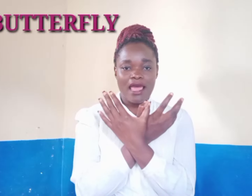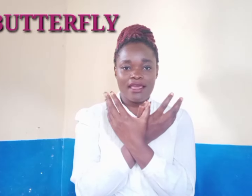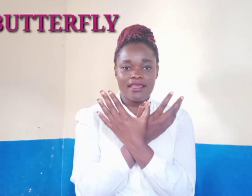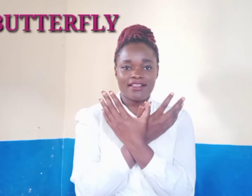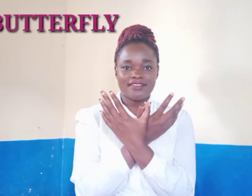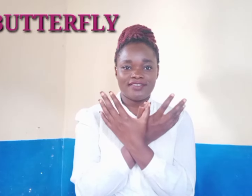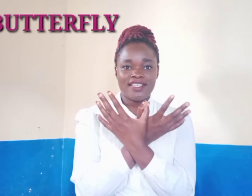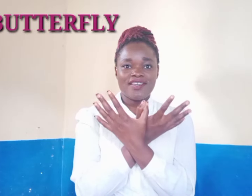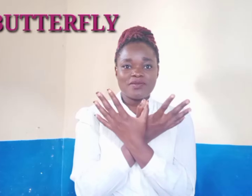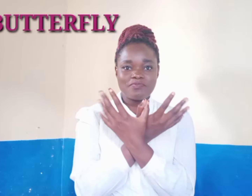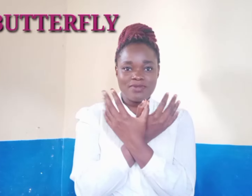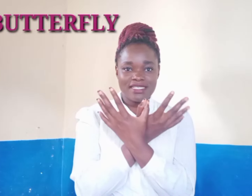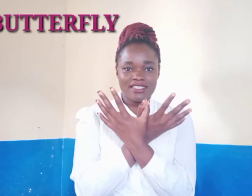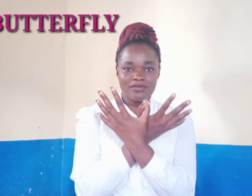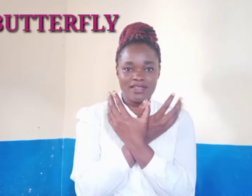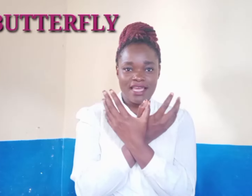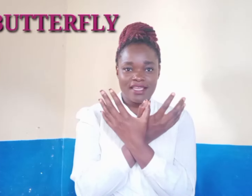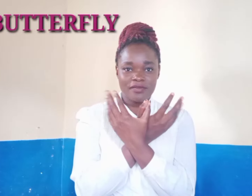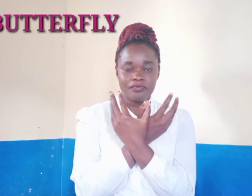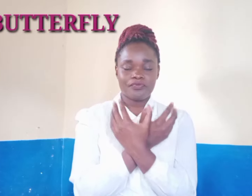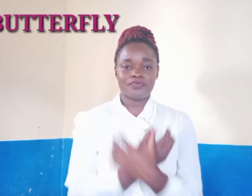butterfly. Butterfly.